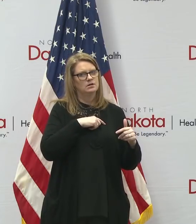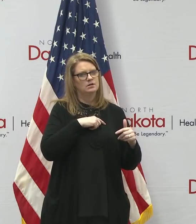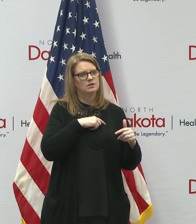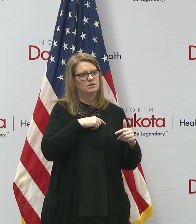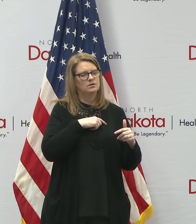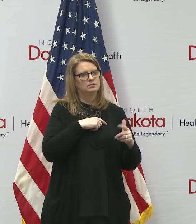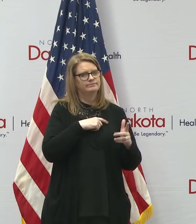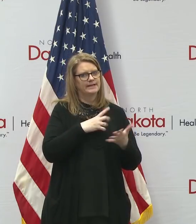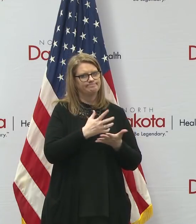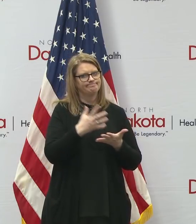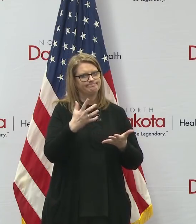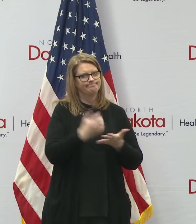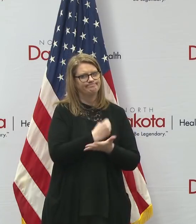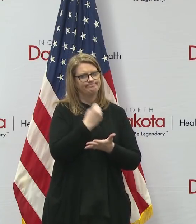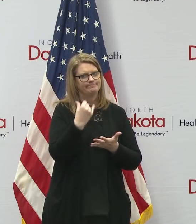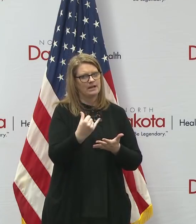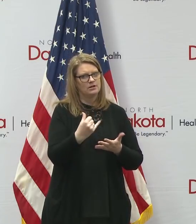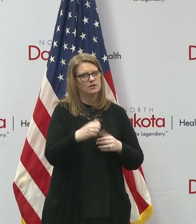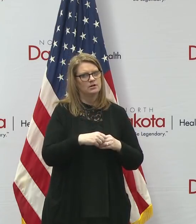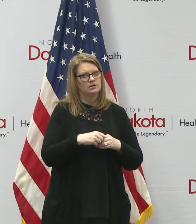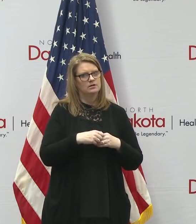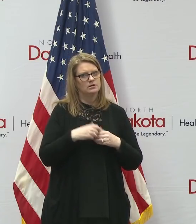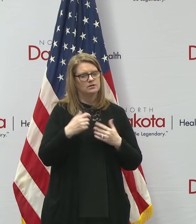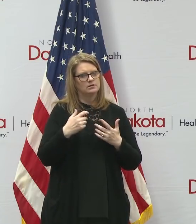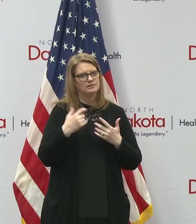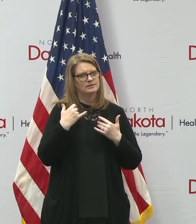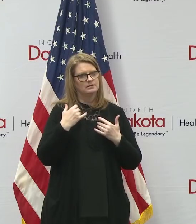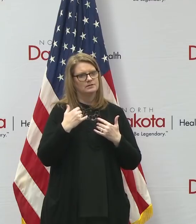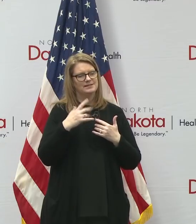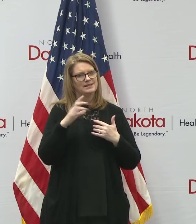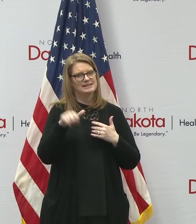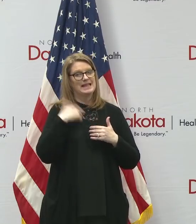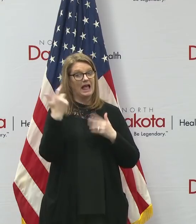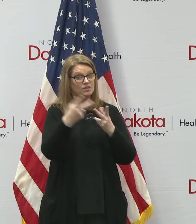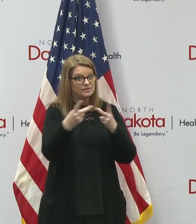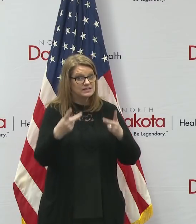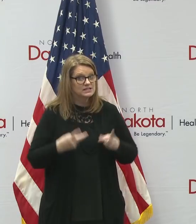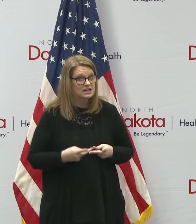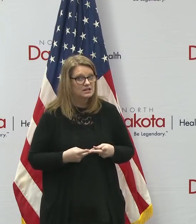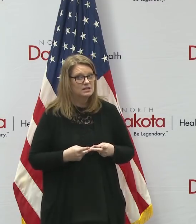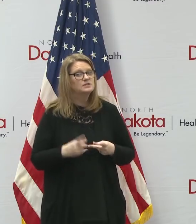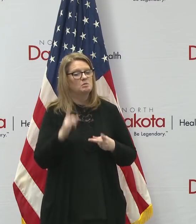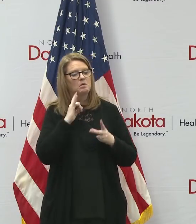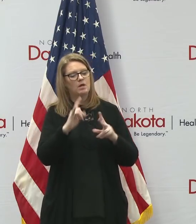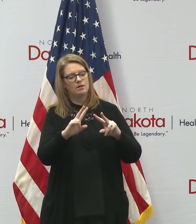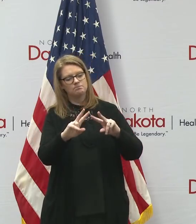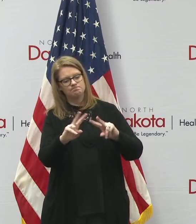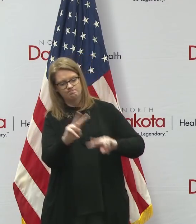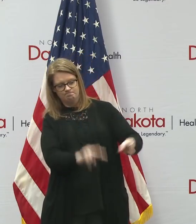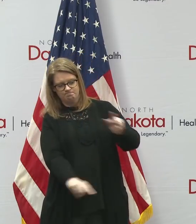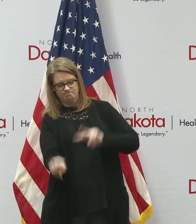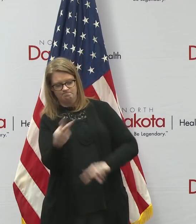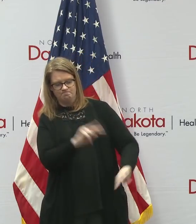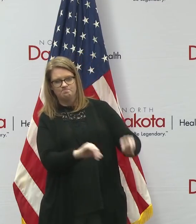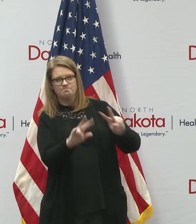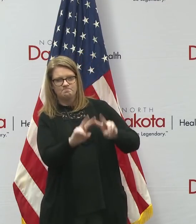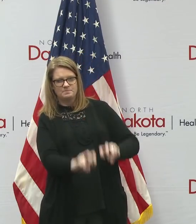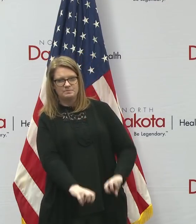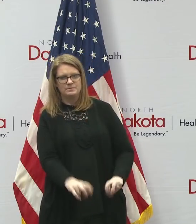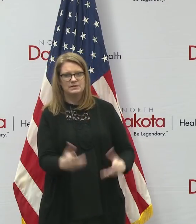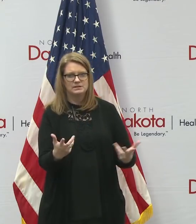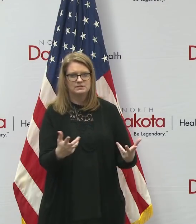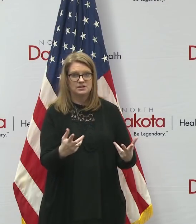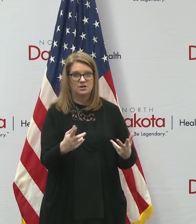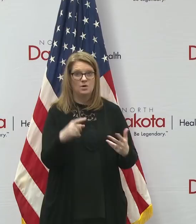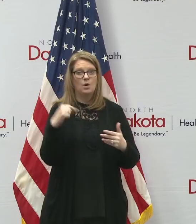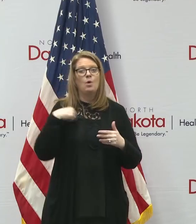need. So right now we're taking that approach, but we'll assess those other facilities. So again, we are planning against the